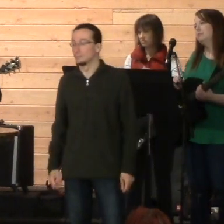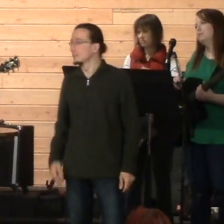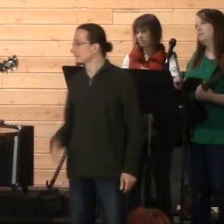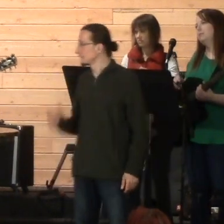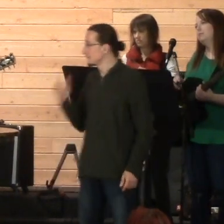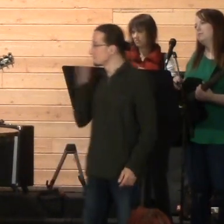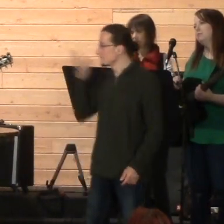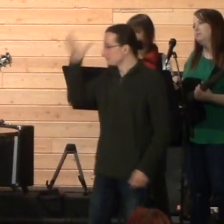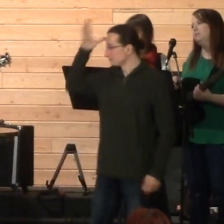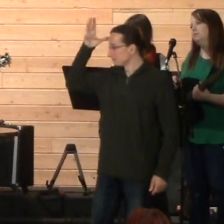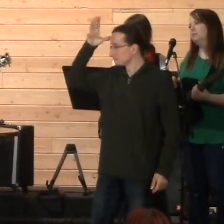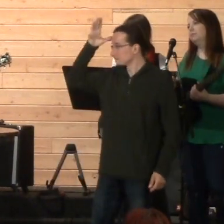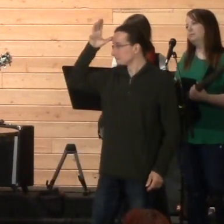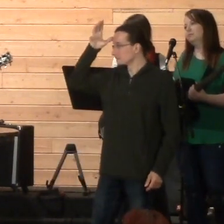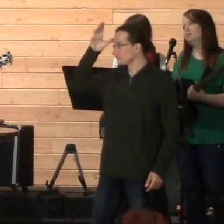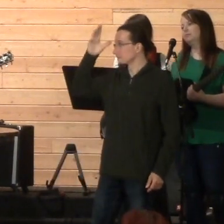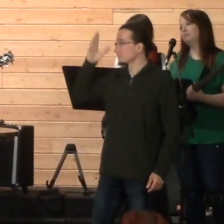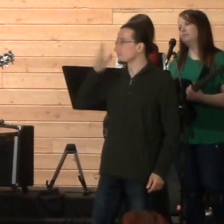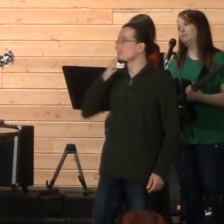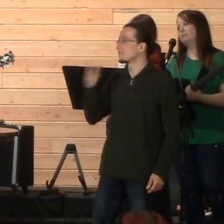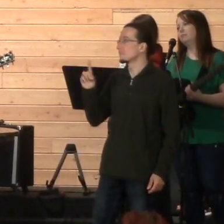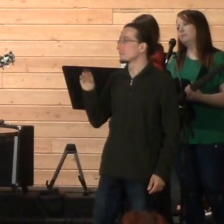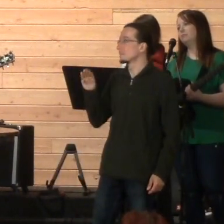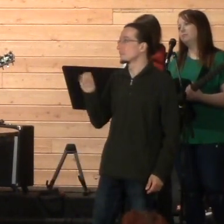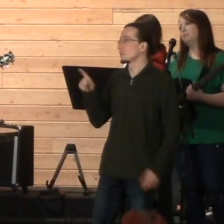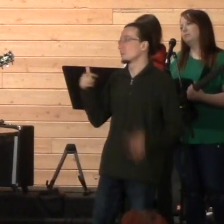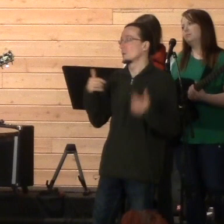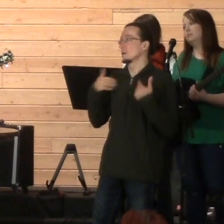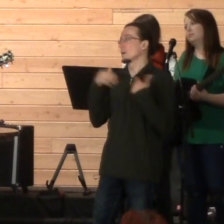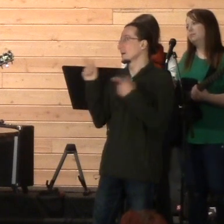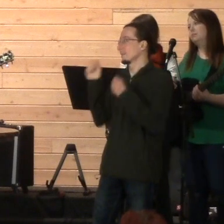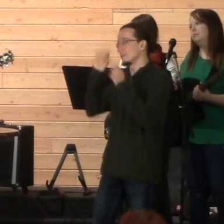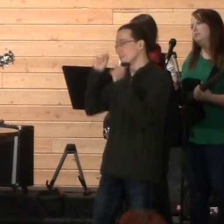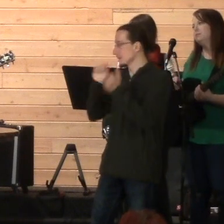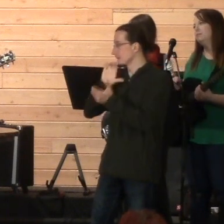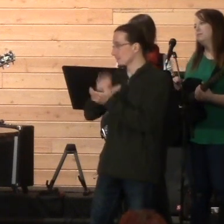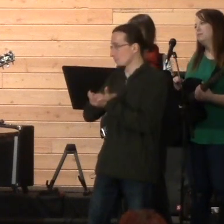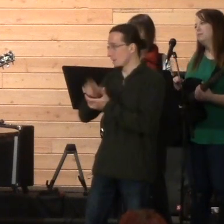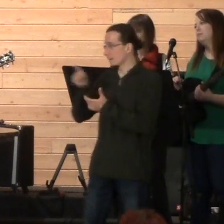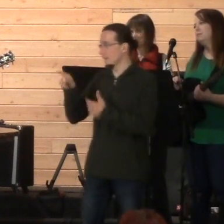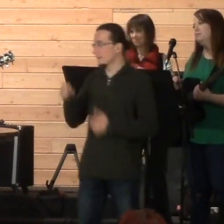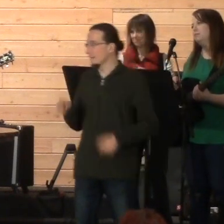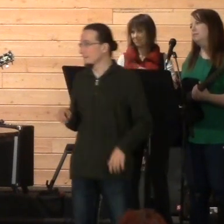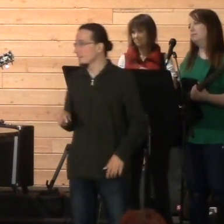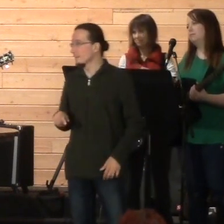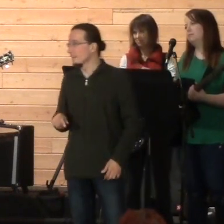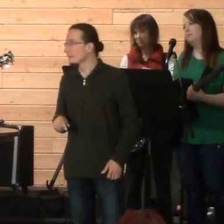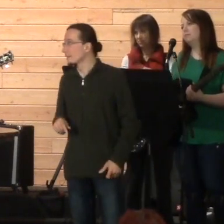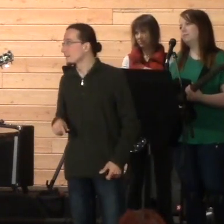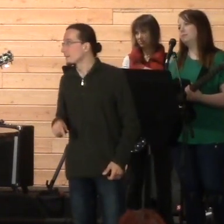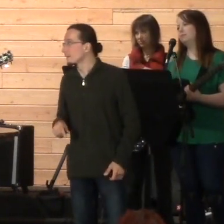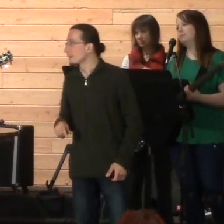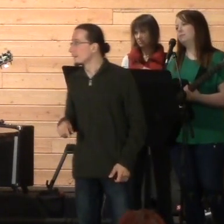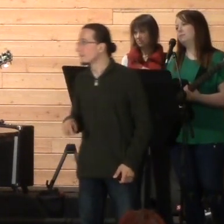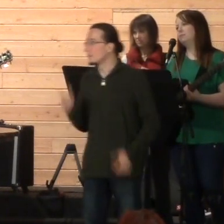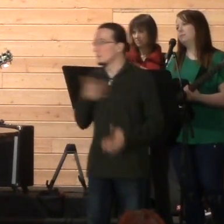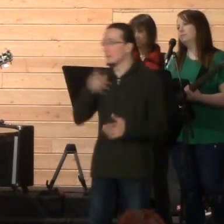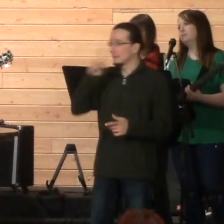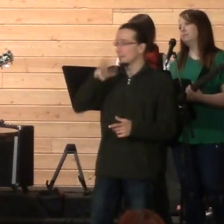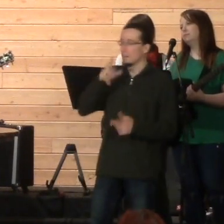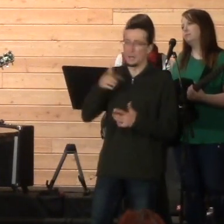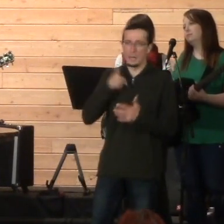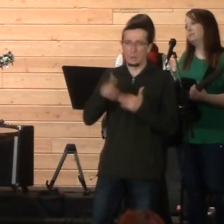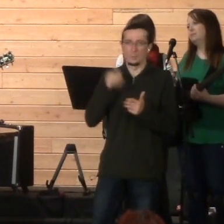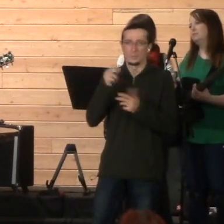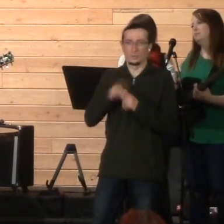Thank you, Dad. And thank you, Daddy. You've got an amazing wife. I'm proud to call her my stepmom. I almost called her